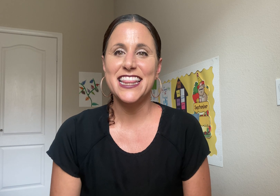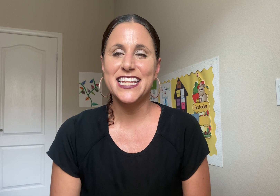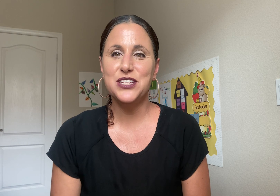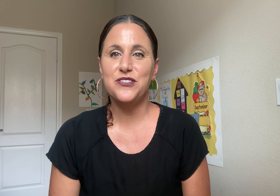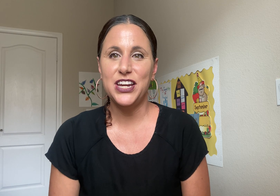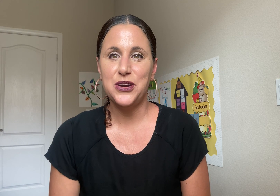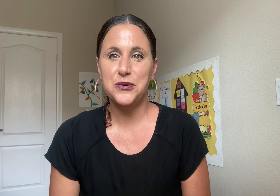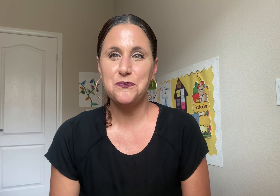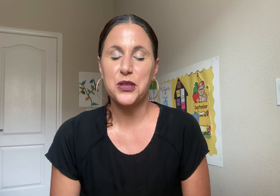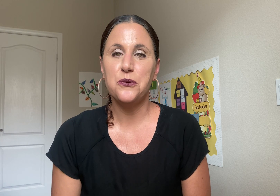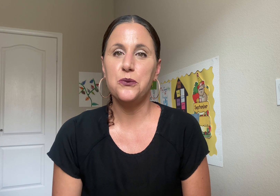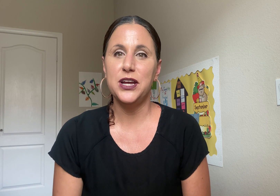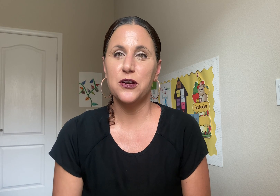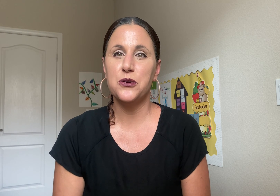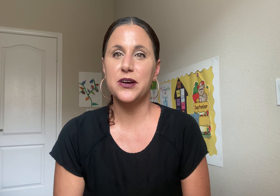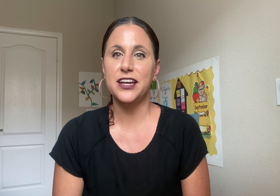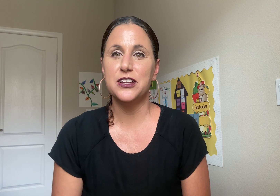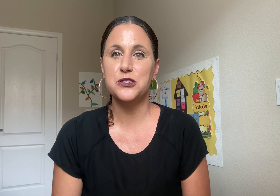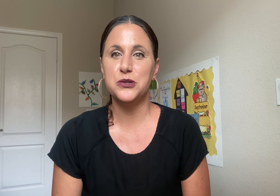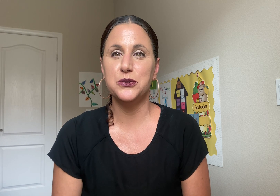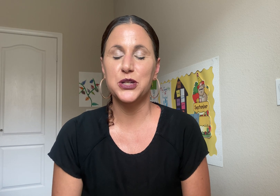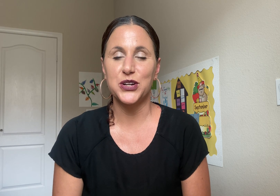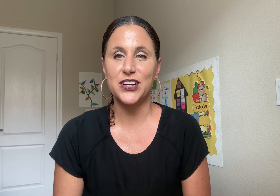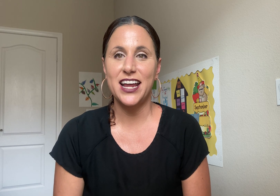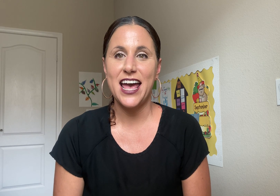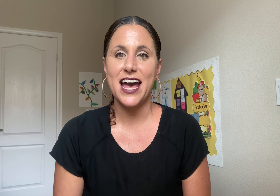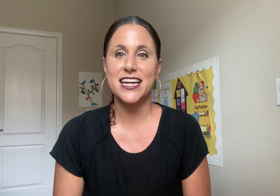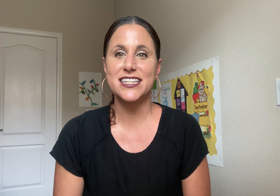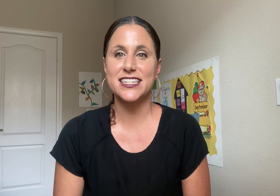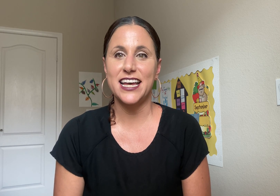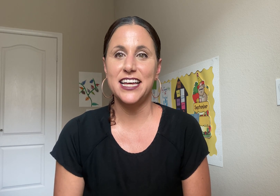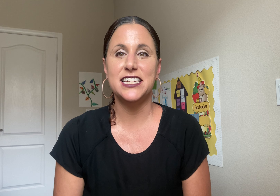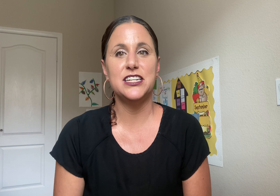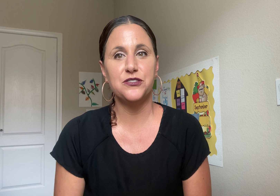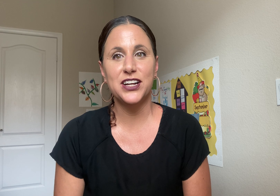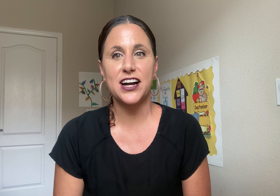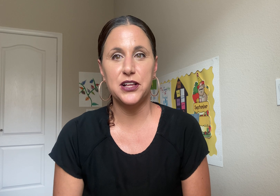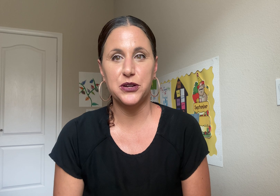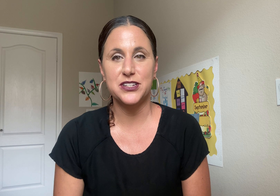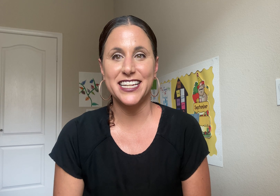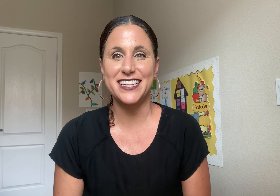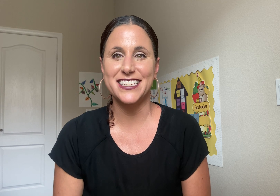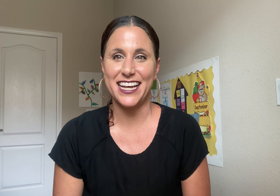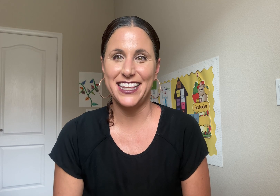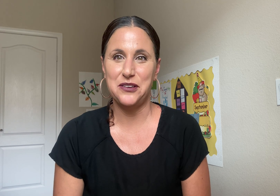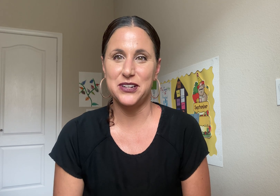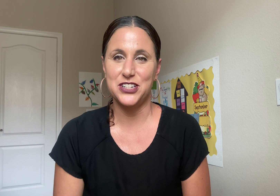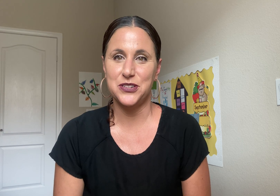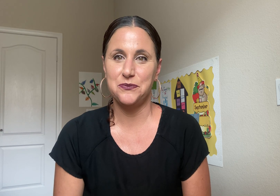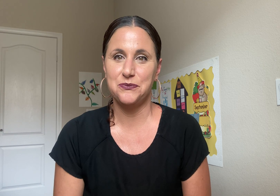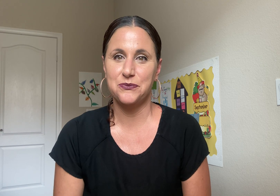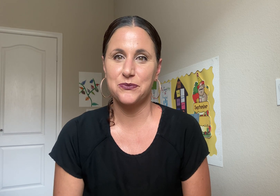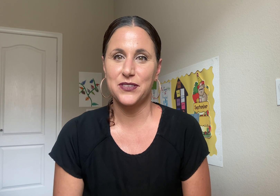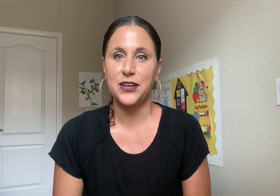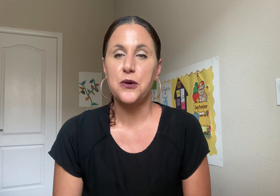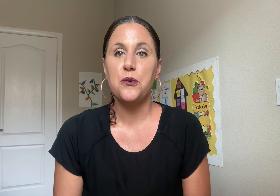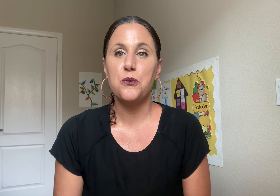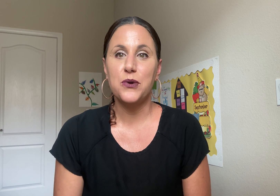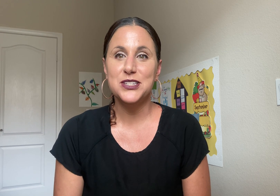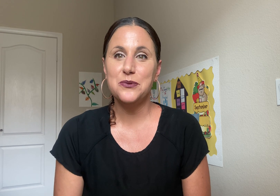In this video, we are going to learn how to say different colors in sign language. Once we get